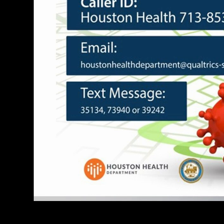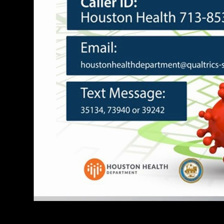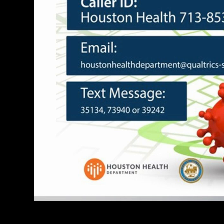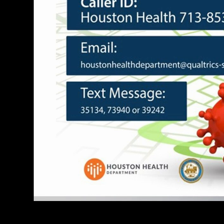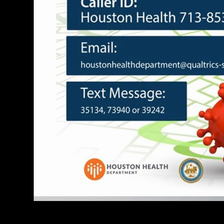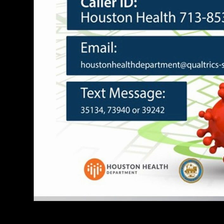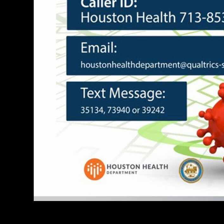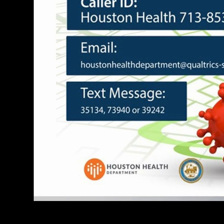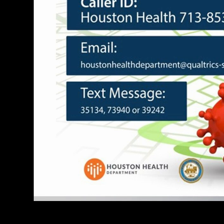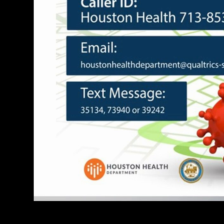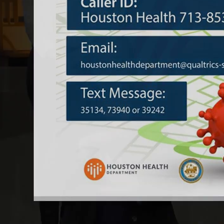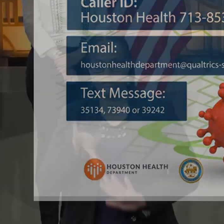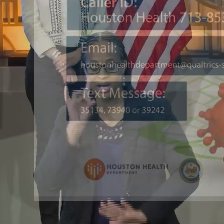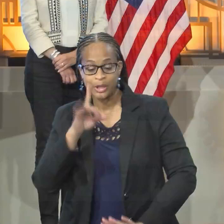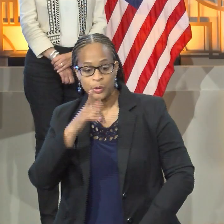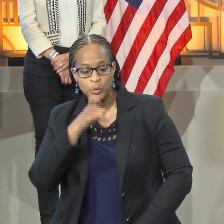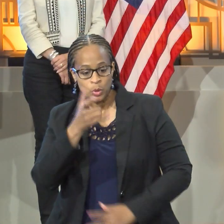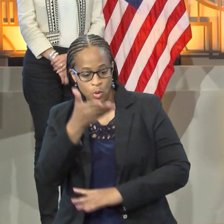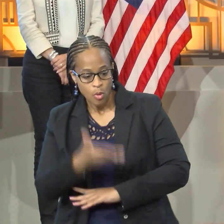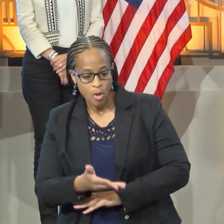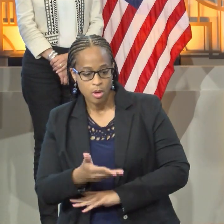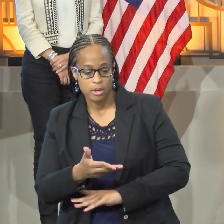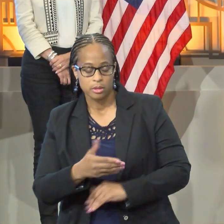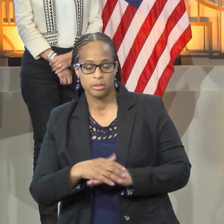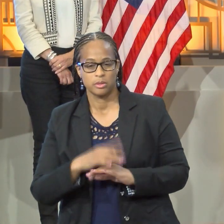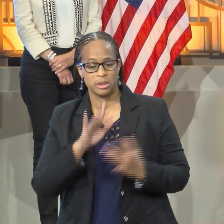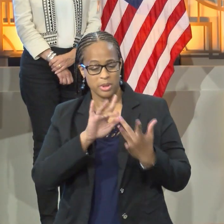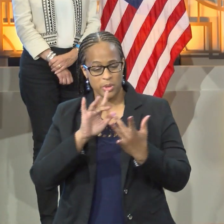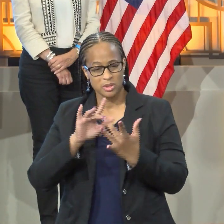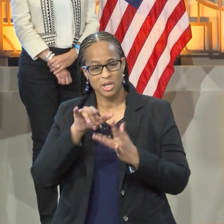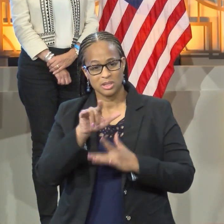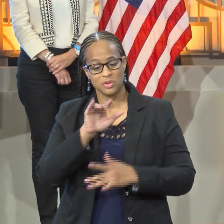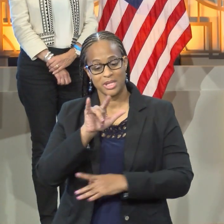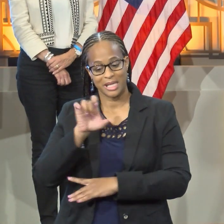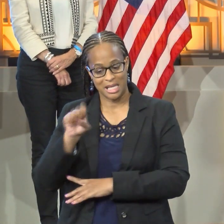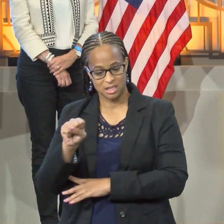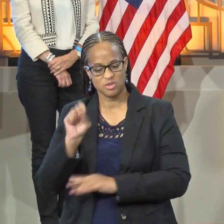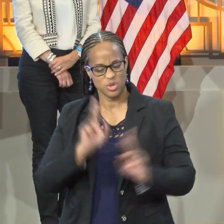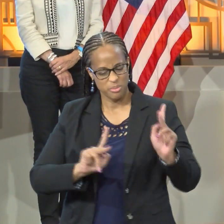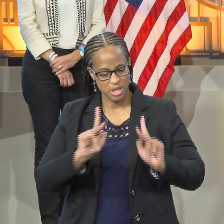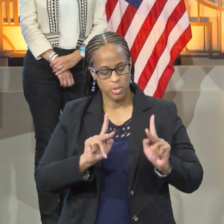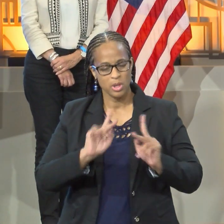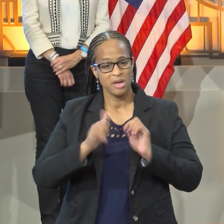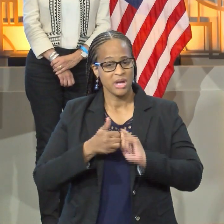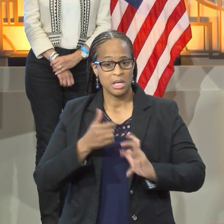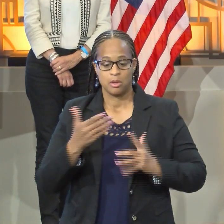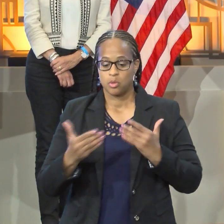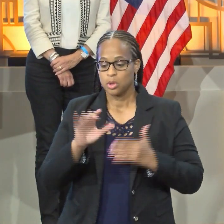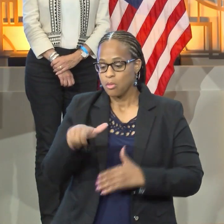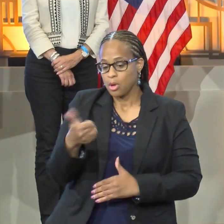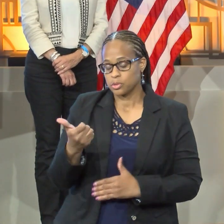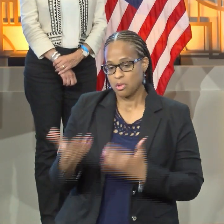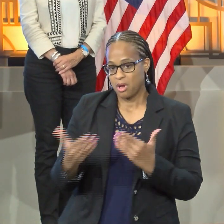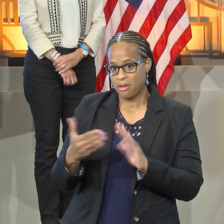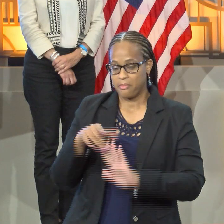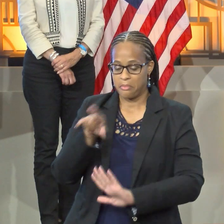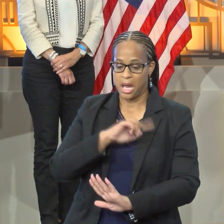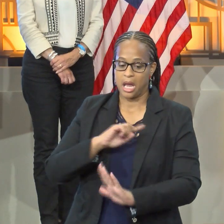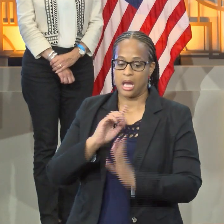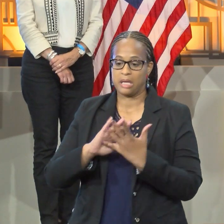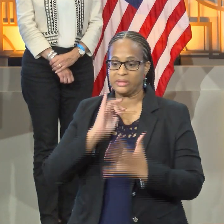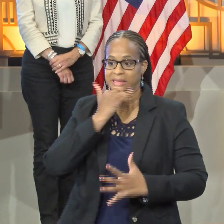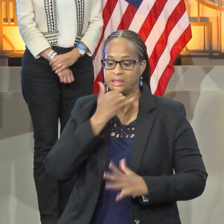going to be able to find out who you, because we're going to be reaching out to the cases, that's how we're going to find out who you may have